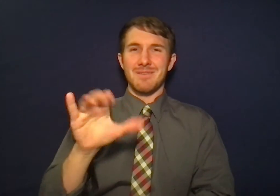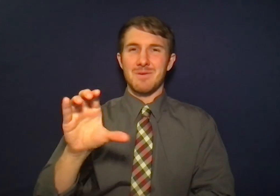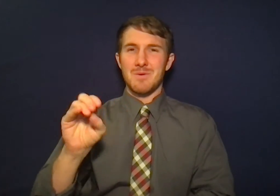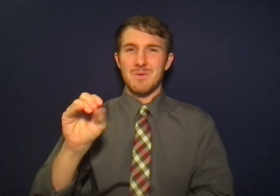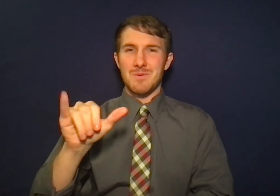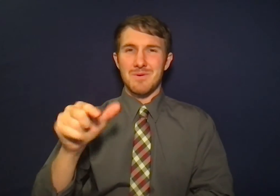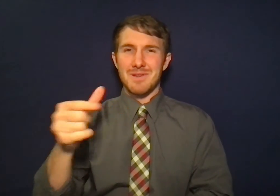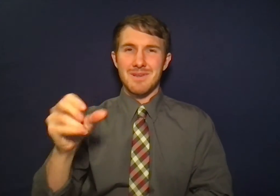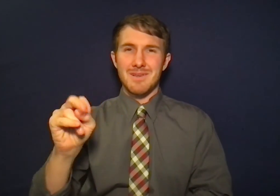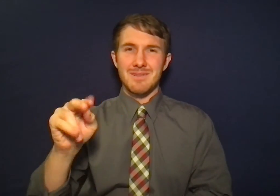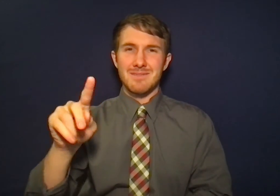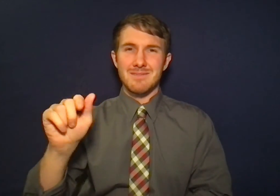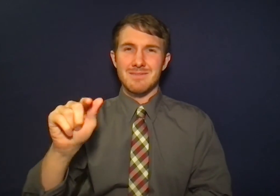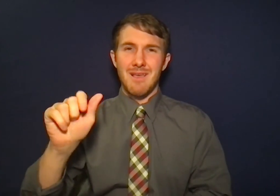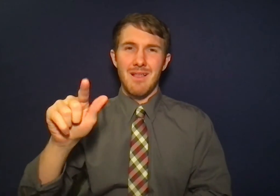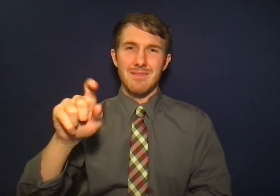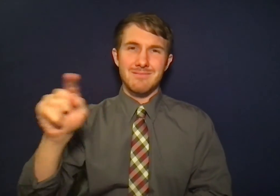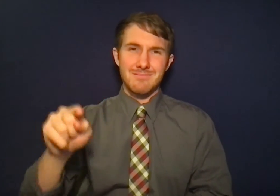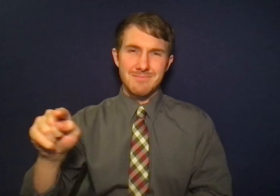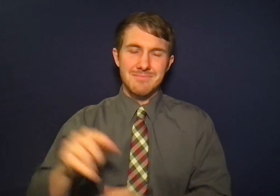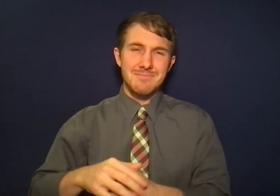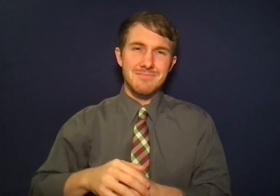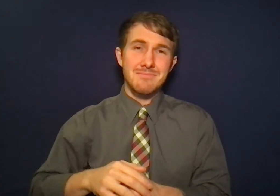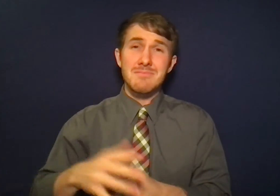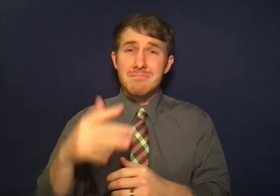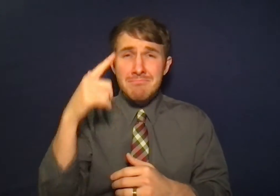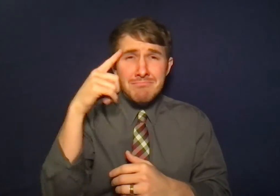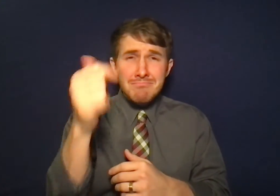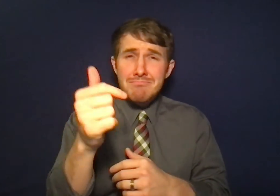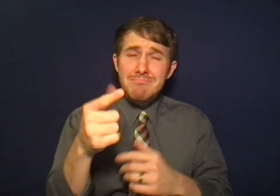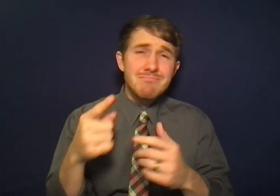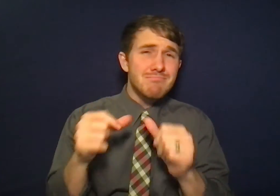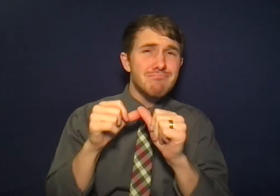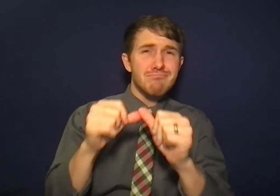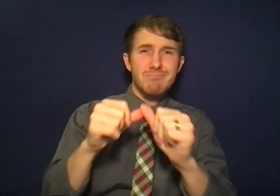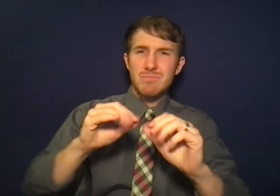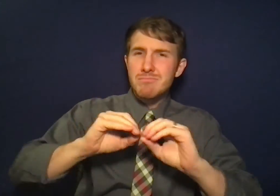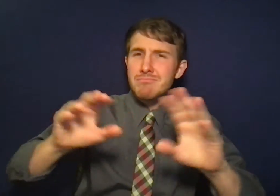Thank you, Anthony Coy-Gonzalez. Feel free to